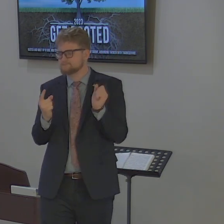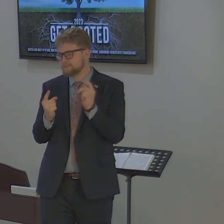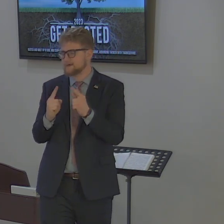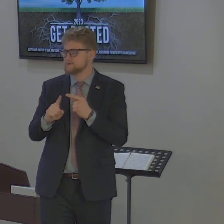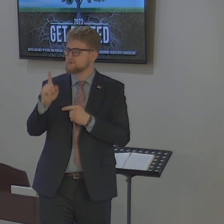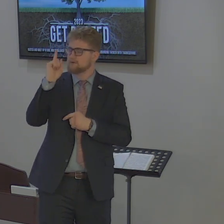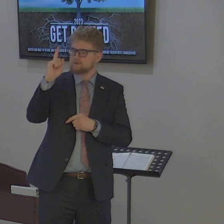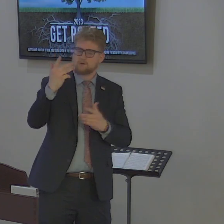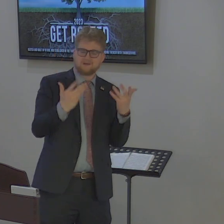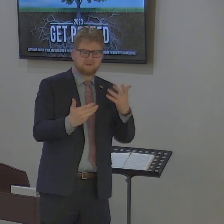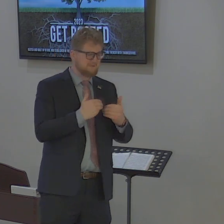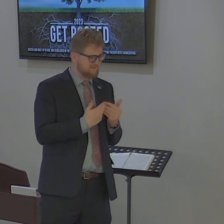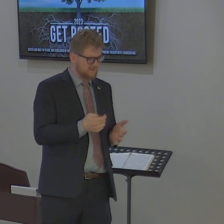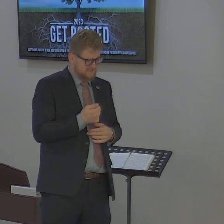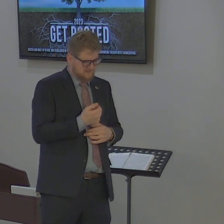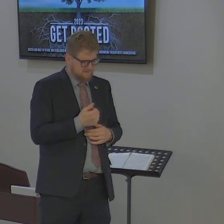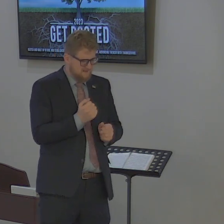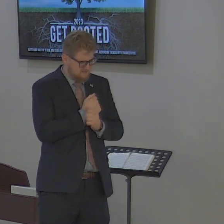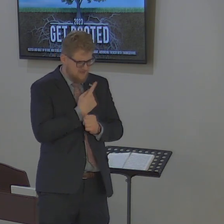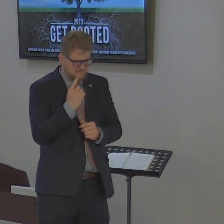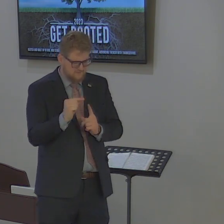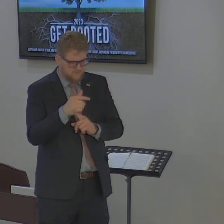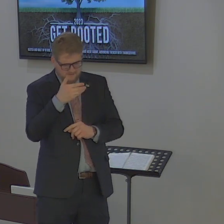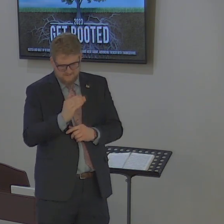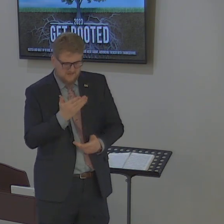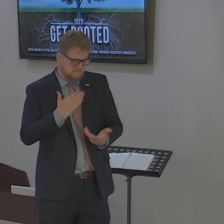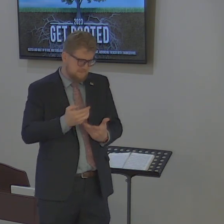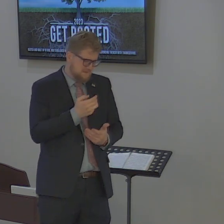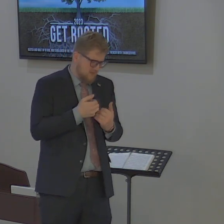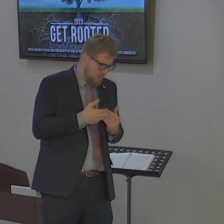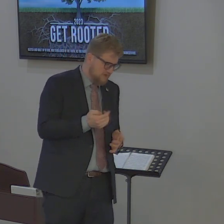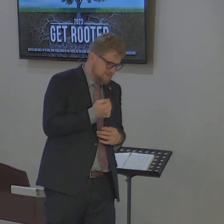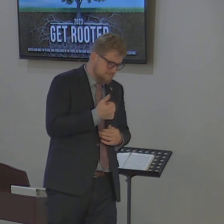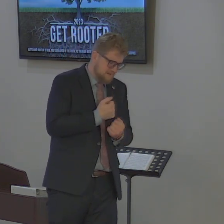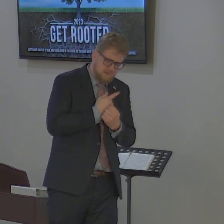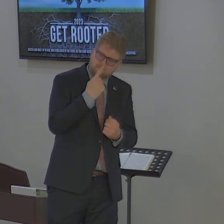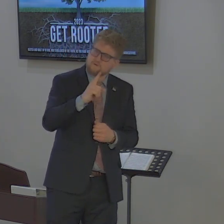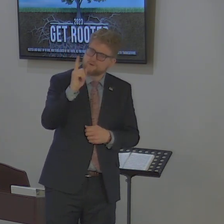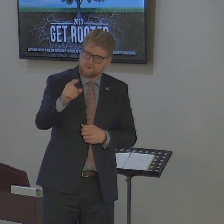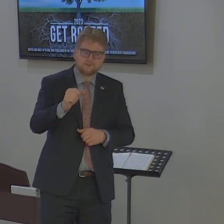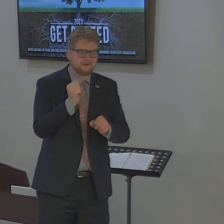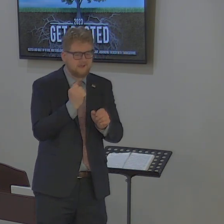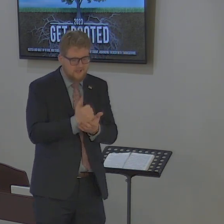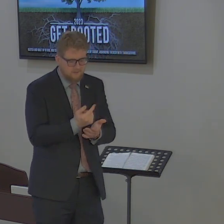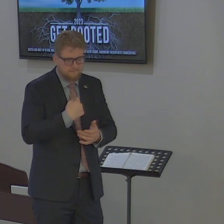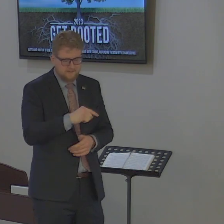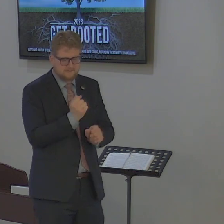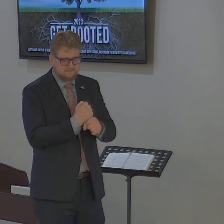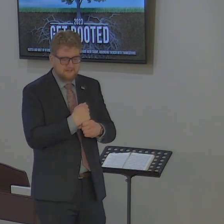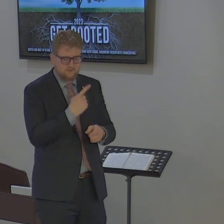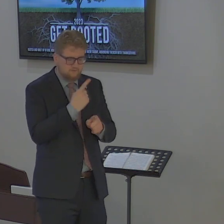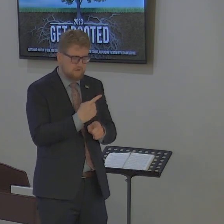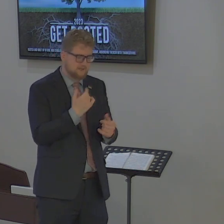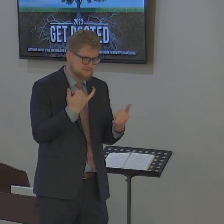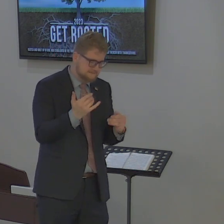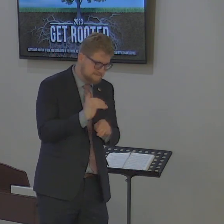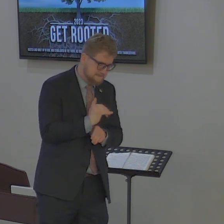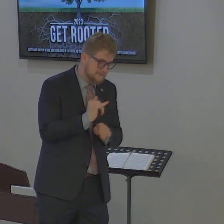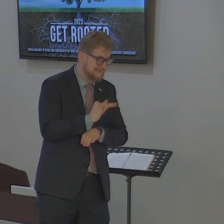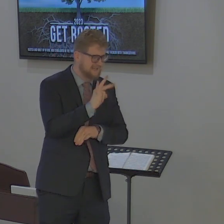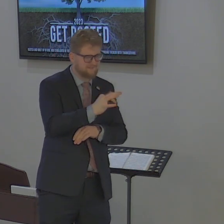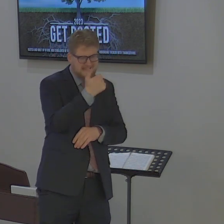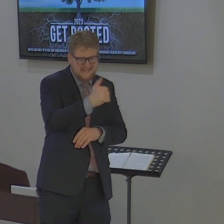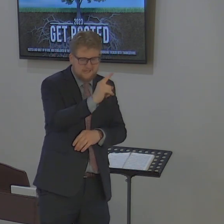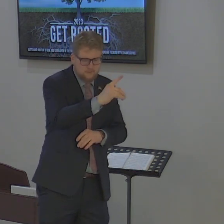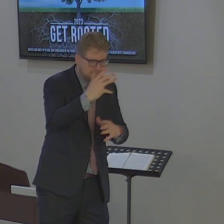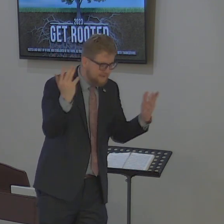Word of God, lost a little bit of a love for you. God, we can get that right tonight, Father. I pray, Holy Spirit, if that's anybody in this room, anybody